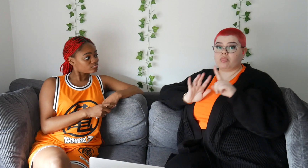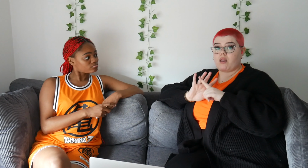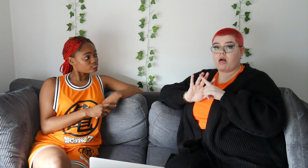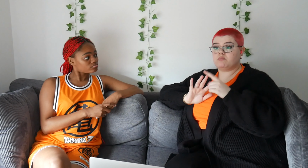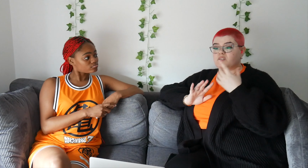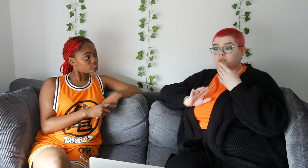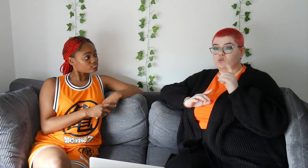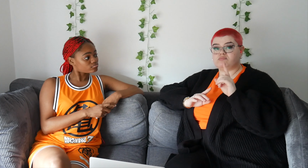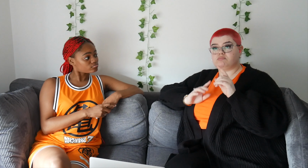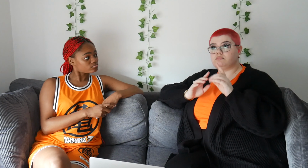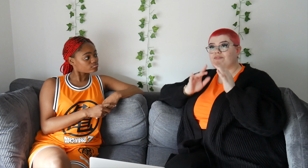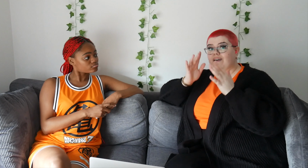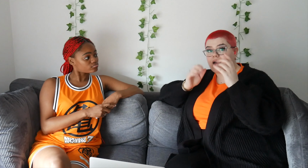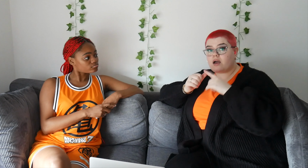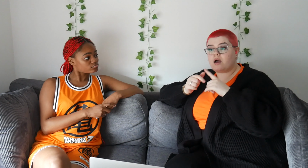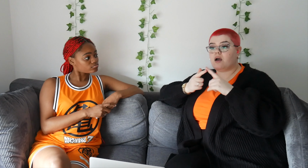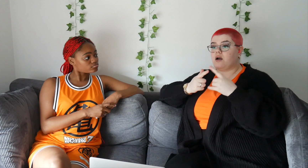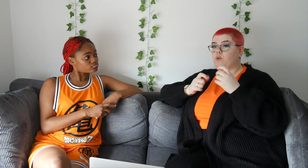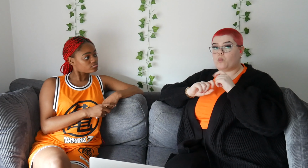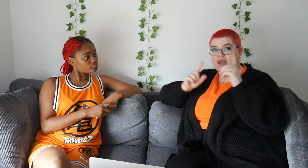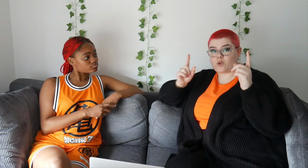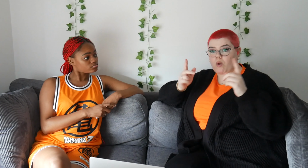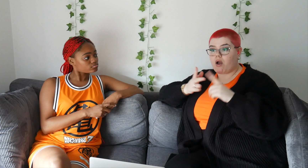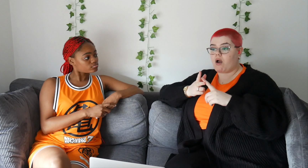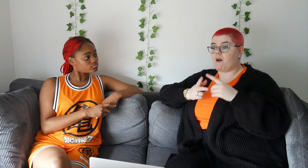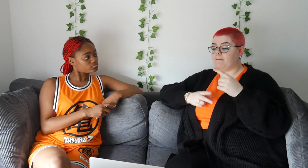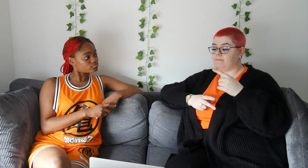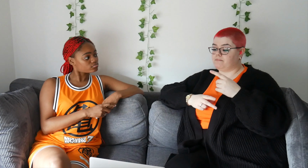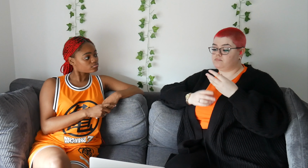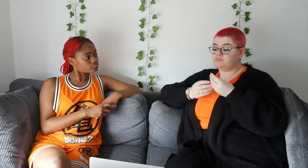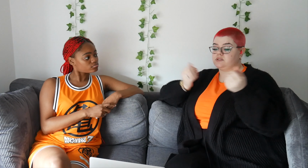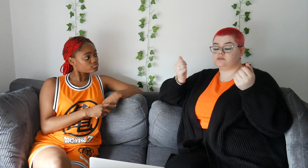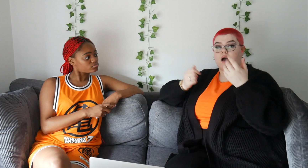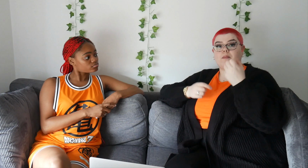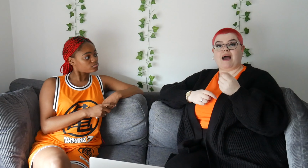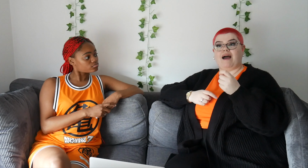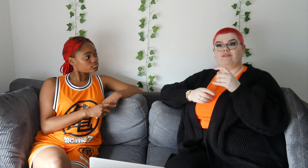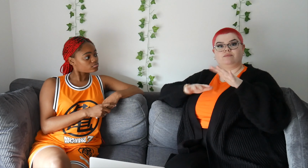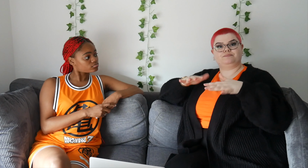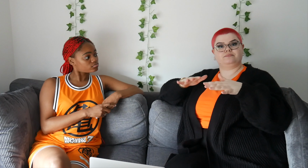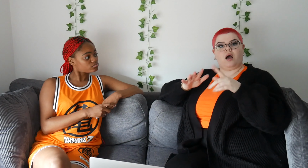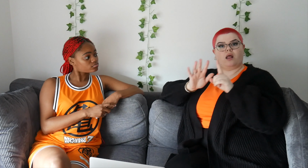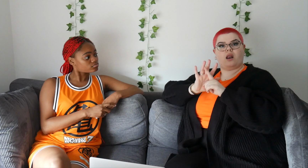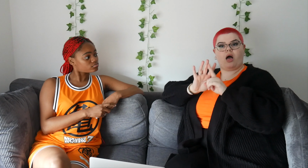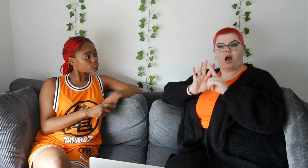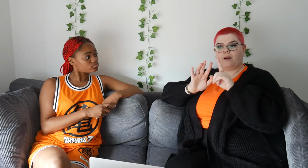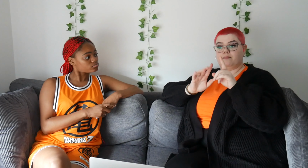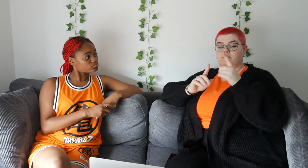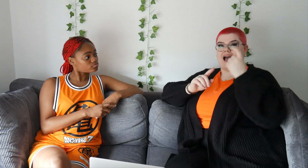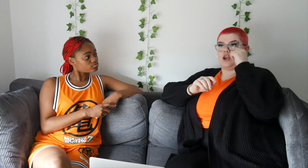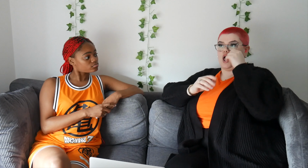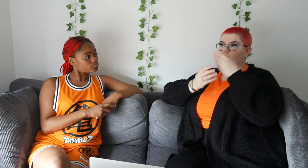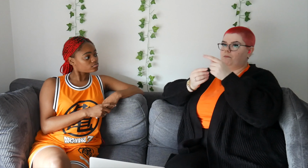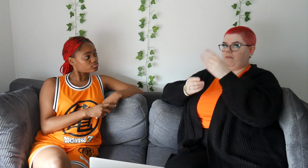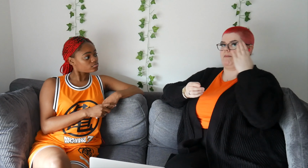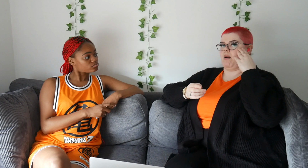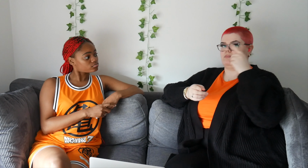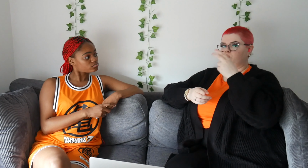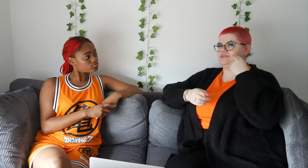So the alarms can be used for different reasons: fire alarms, waking up. And some of them have